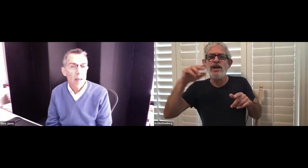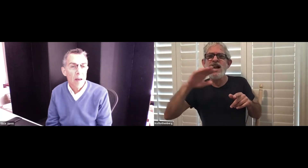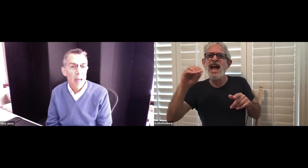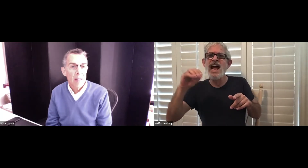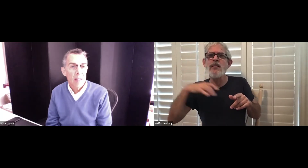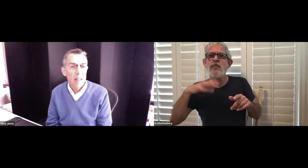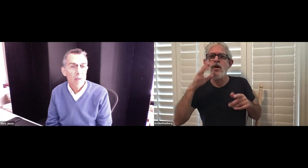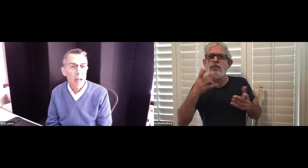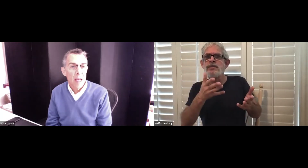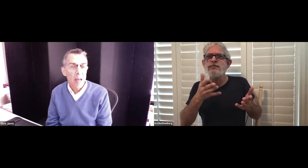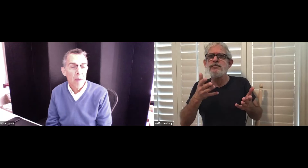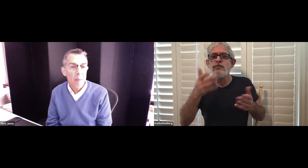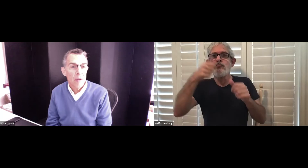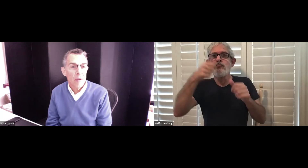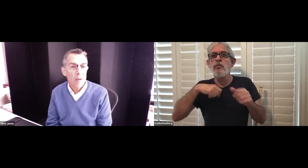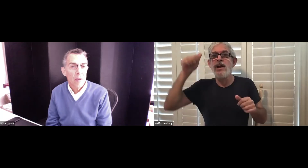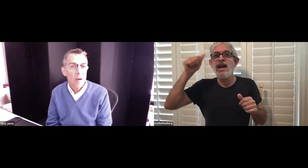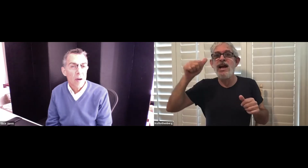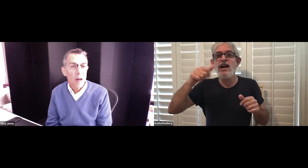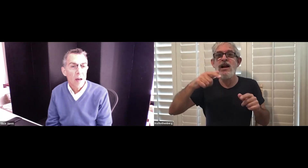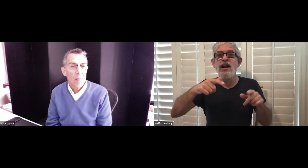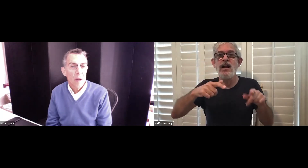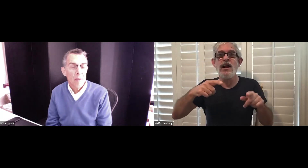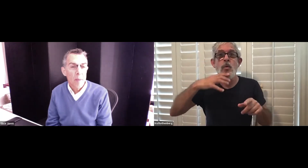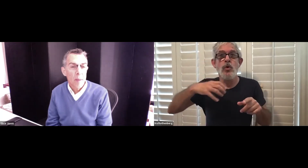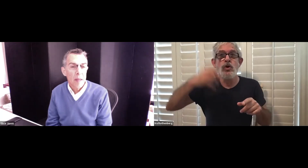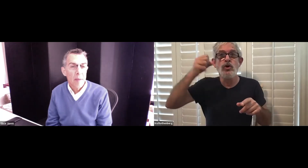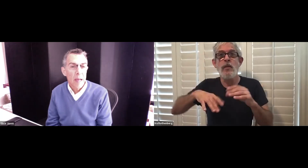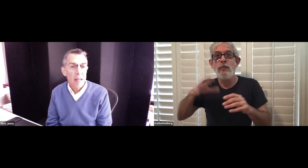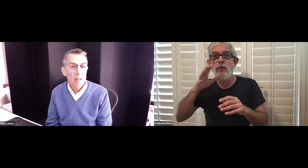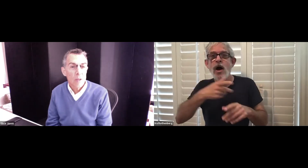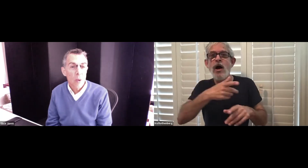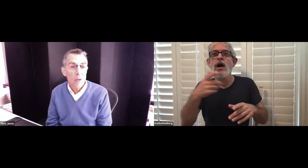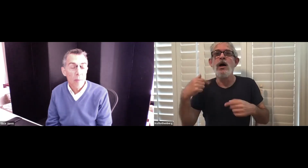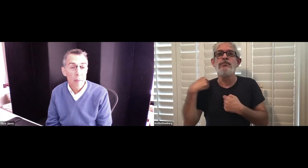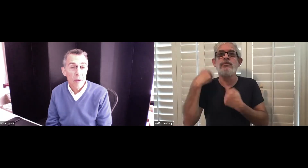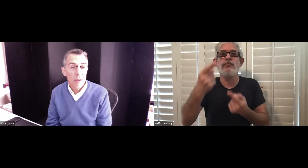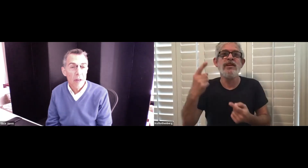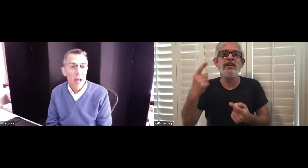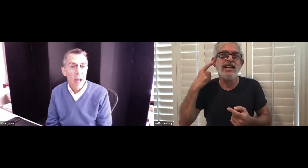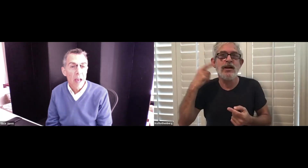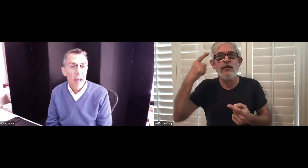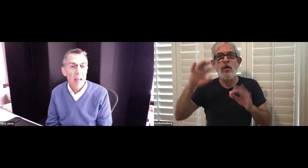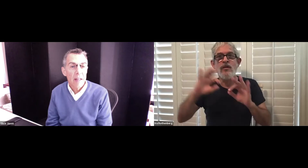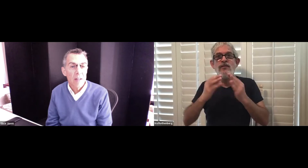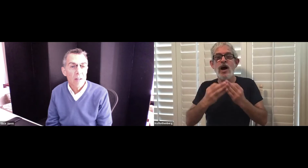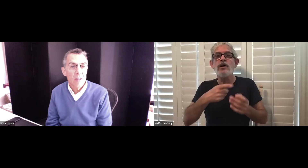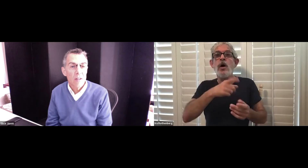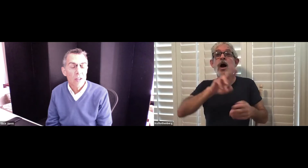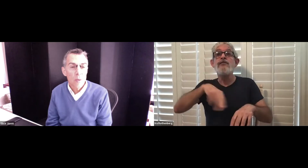aunt, Renee, and my mother, I remember my aunt was older than my mother, and she was the